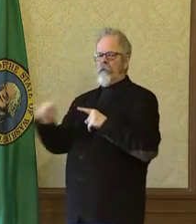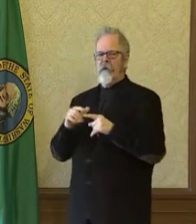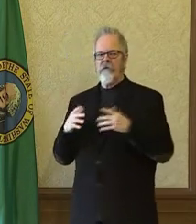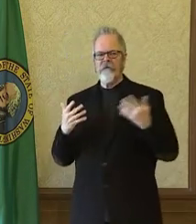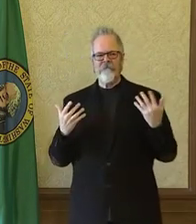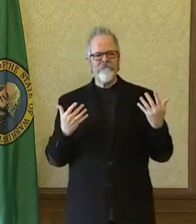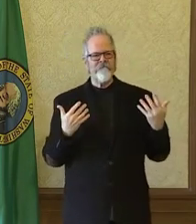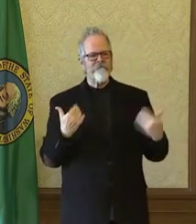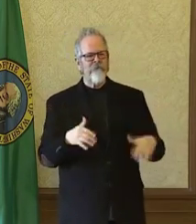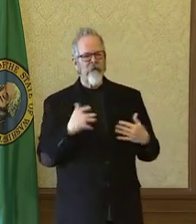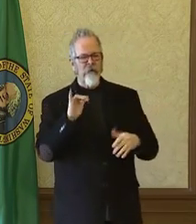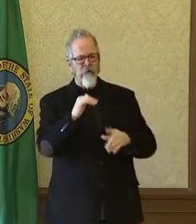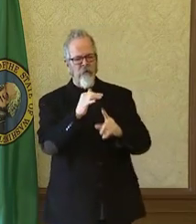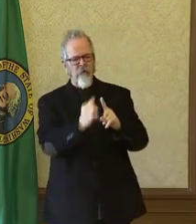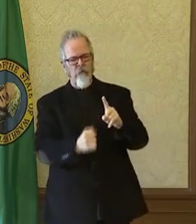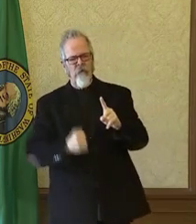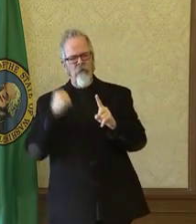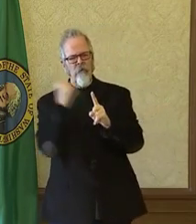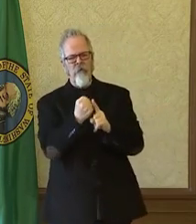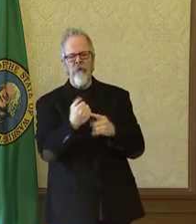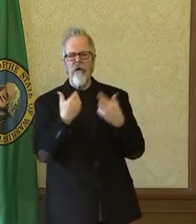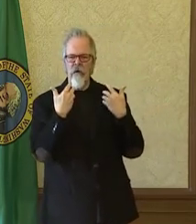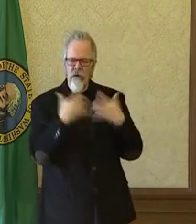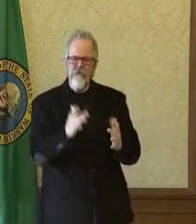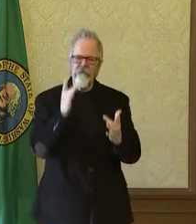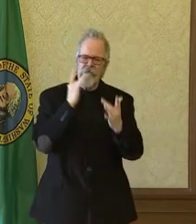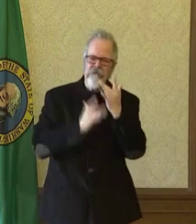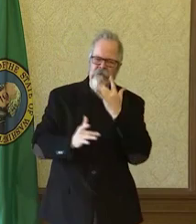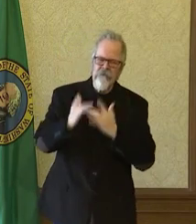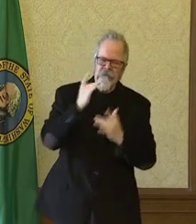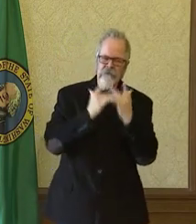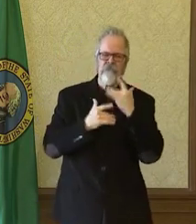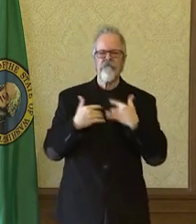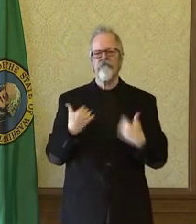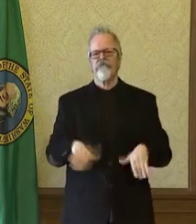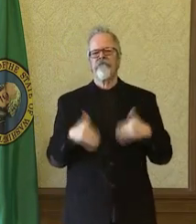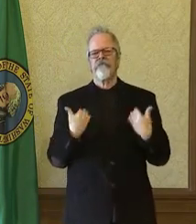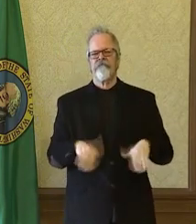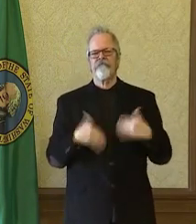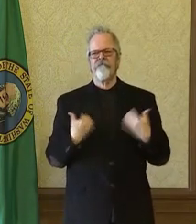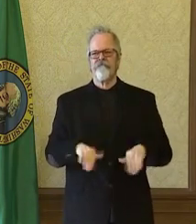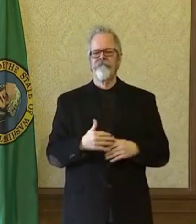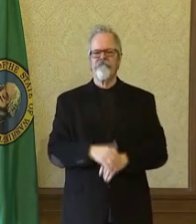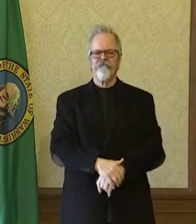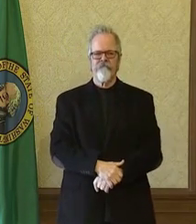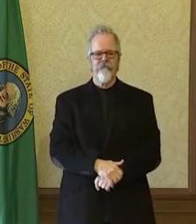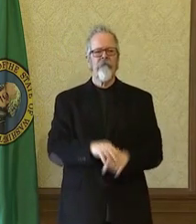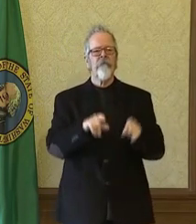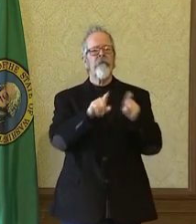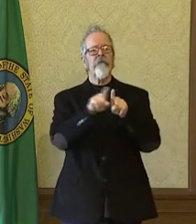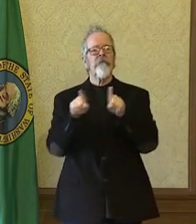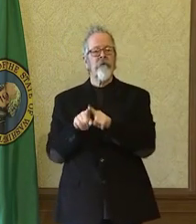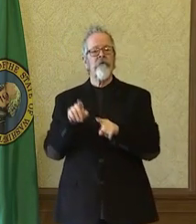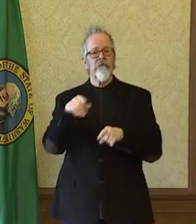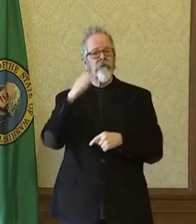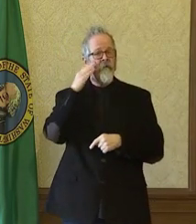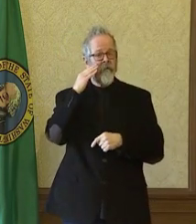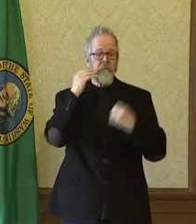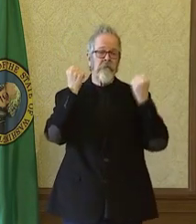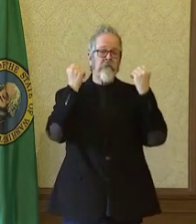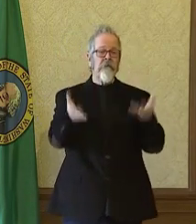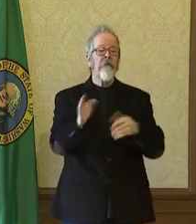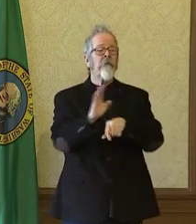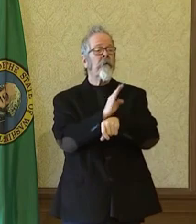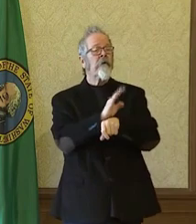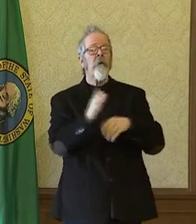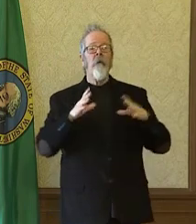unsanitary. And we know that business owners of all backgrounds who who are limited English proficient have a